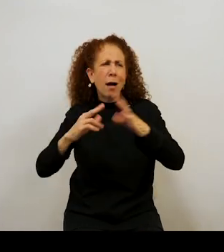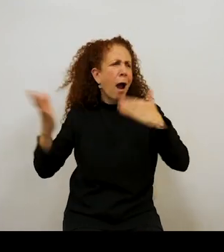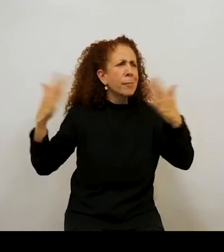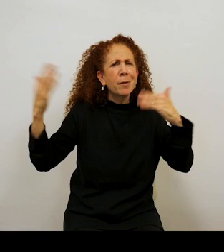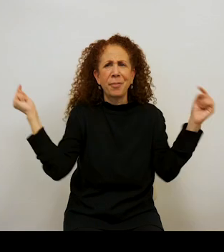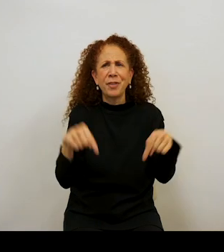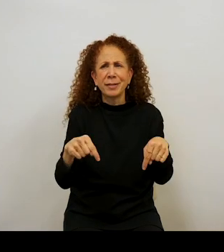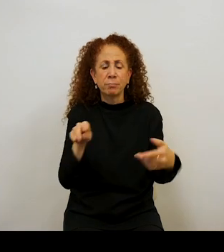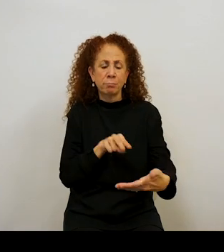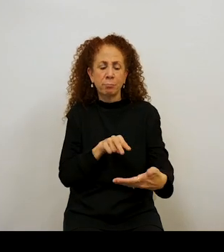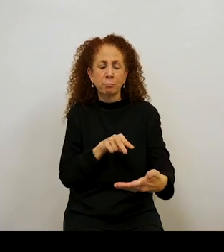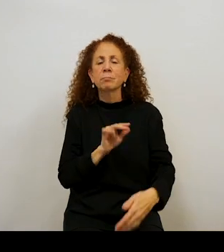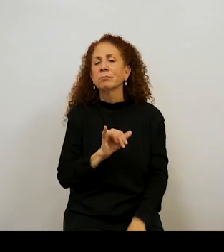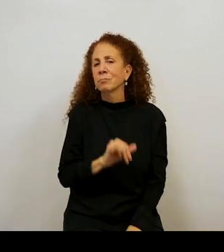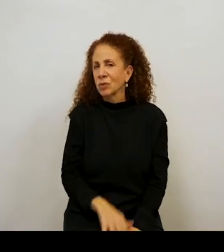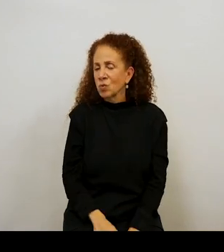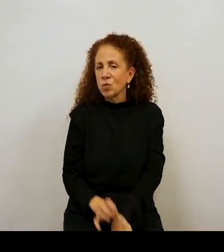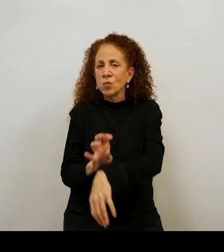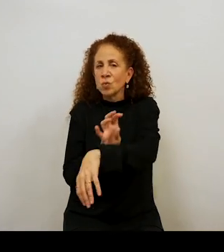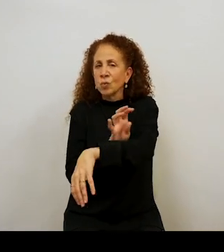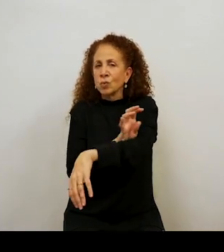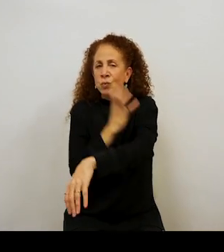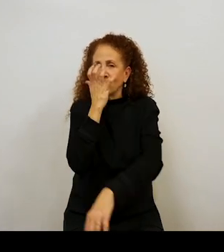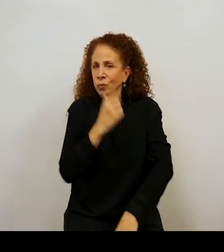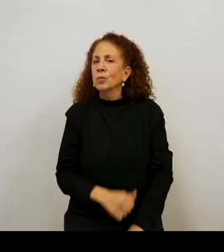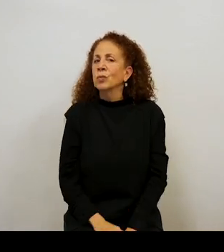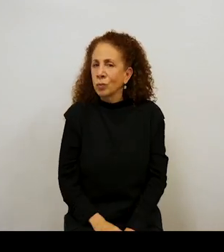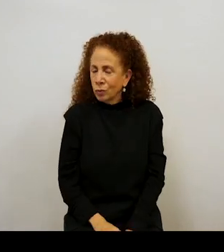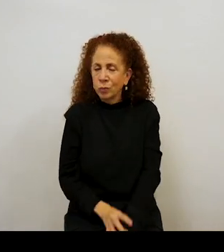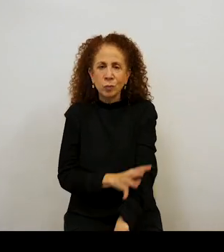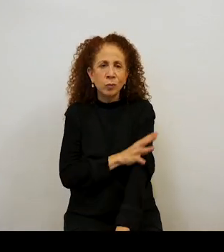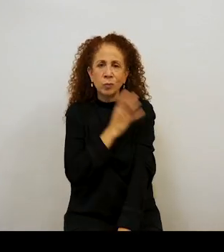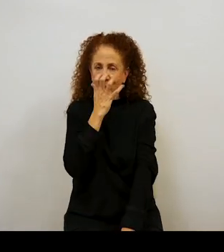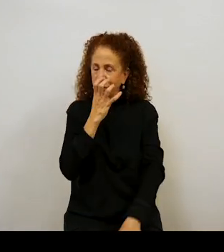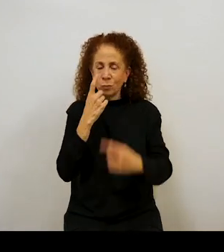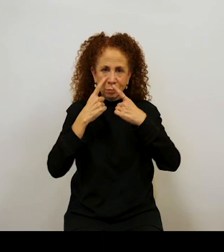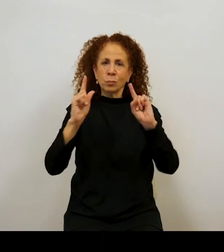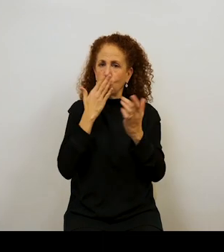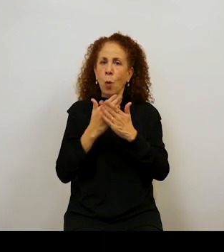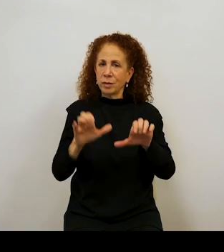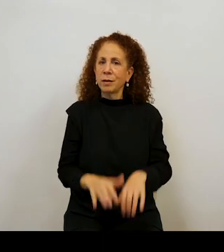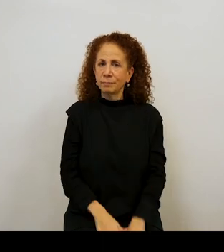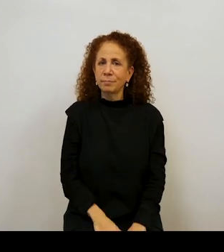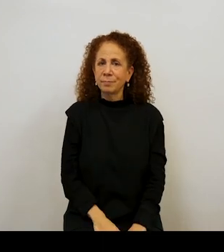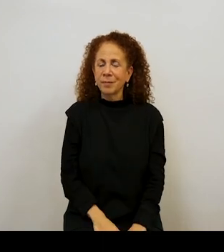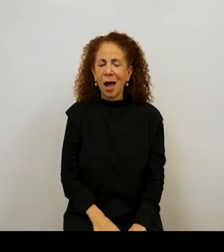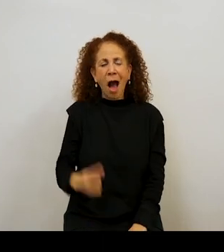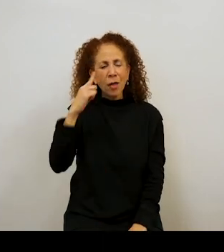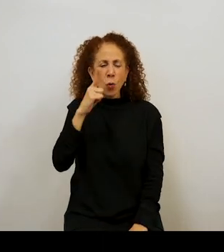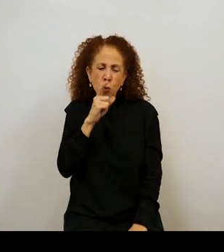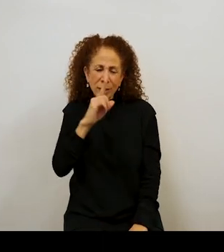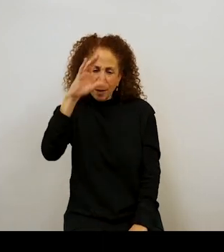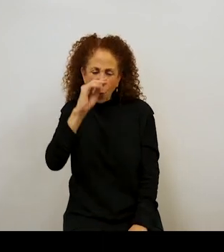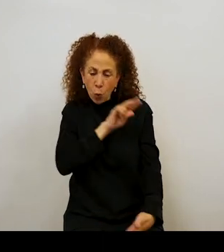come and be part of this. Mm-hmm. It was chillingly, mm-hmm. chillingly well done. Mm-hmm. And I thought, who is the boy